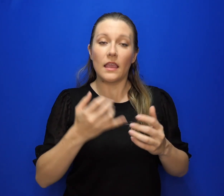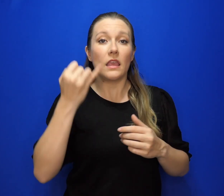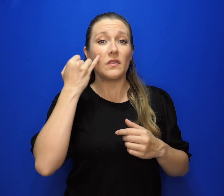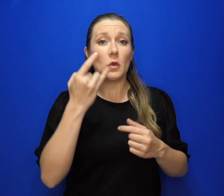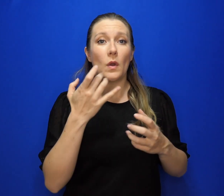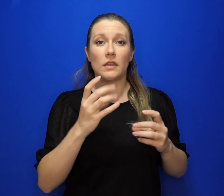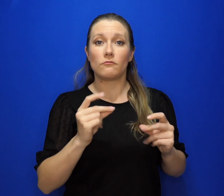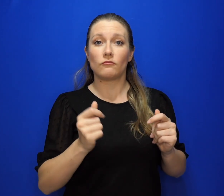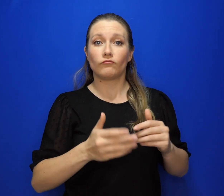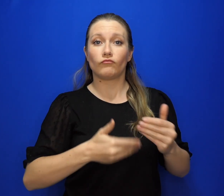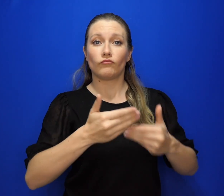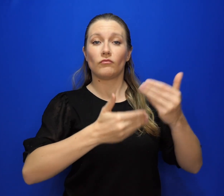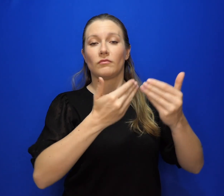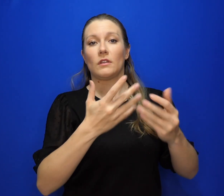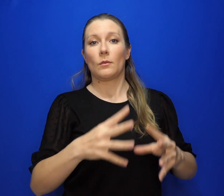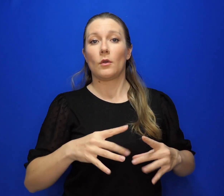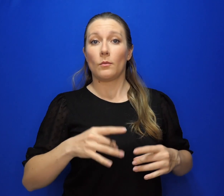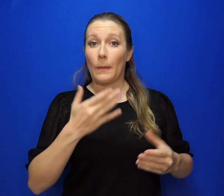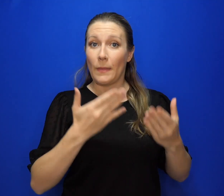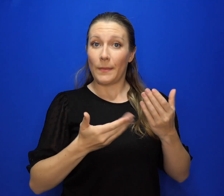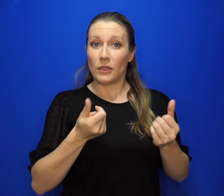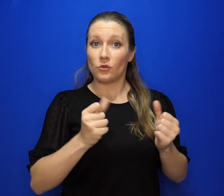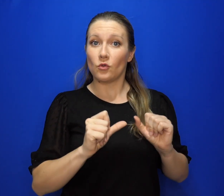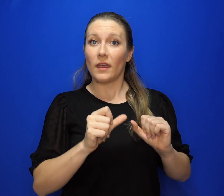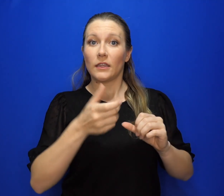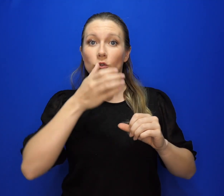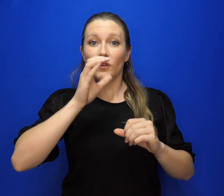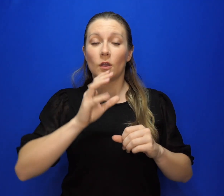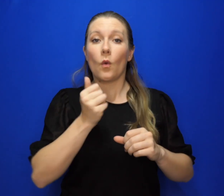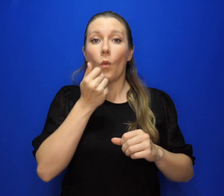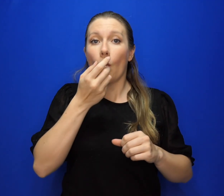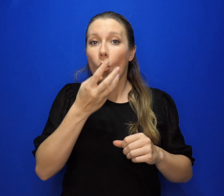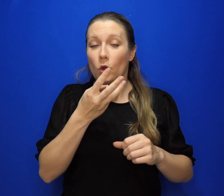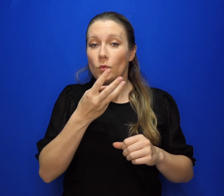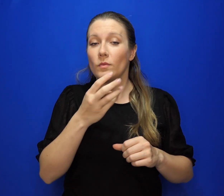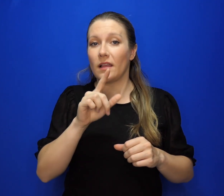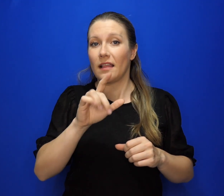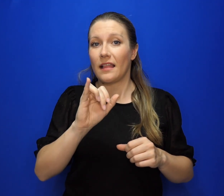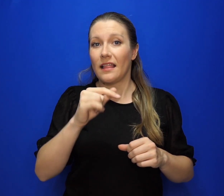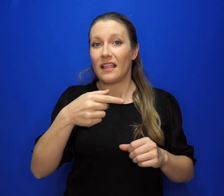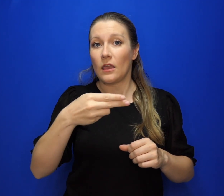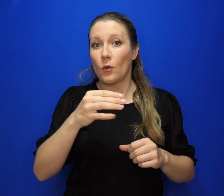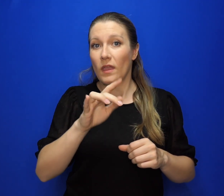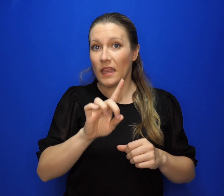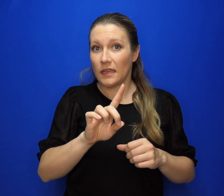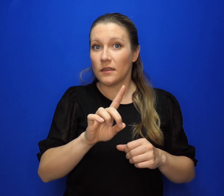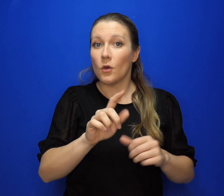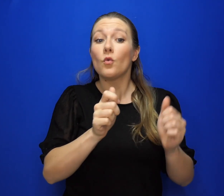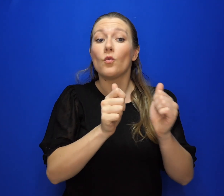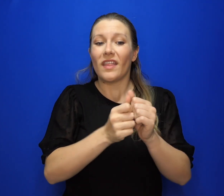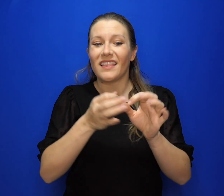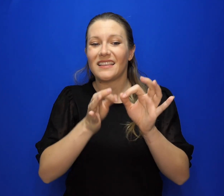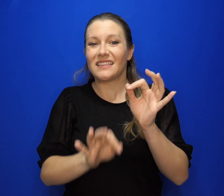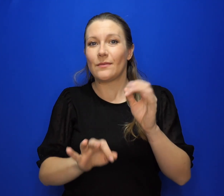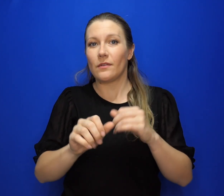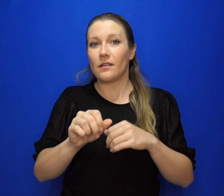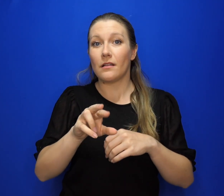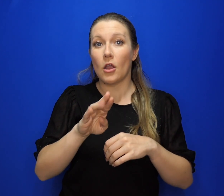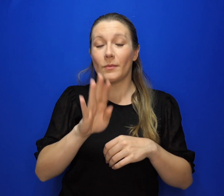dropping already, you may do some warm liquid along with the simple carbs, because that does speed up absorption and the rate of kind of